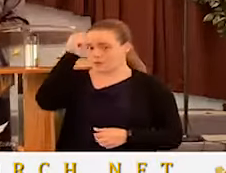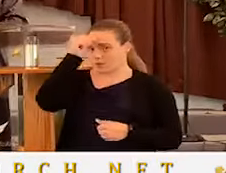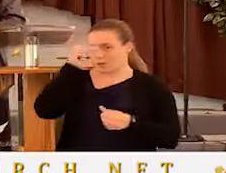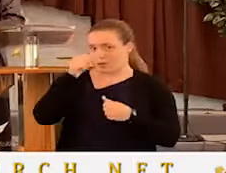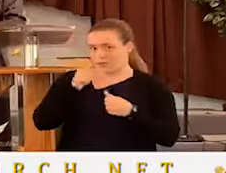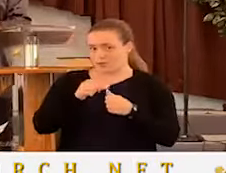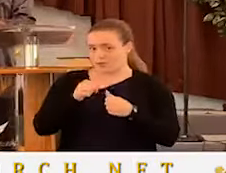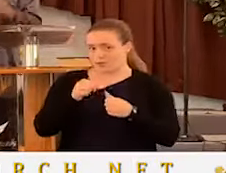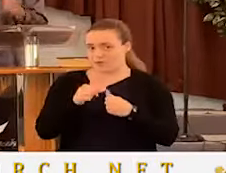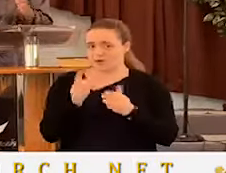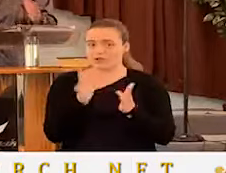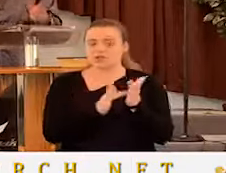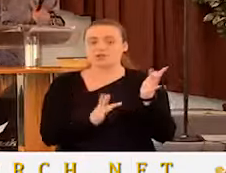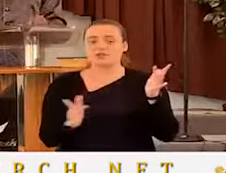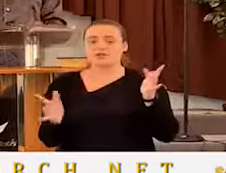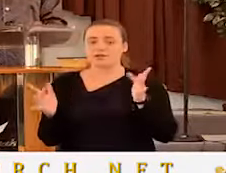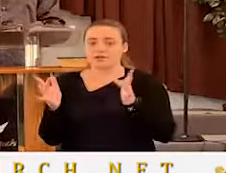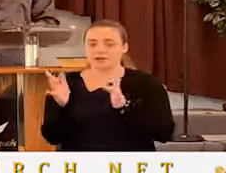Jesus.